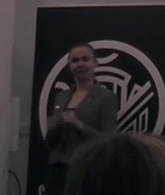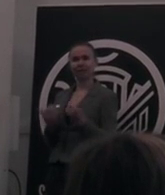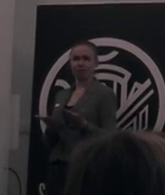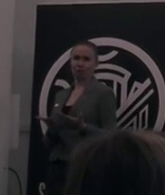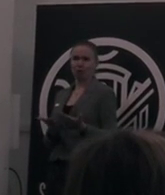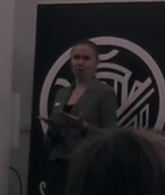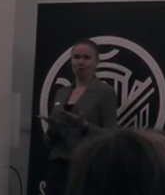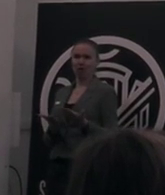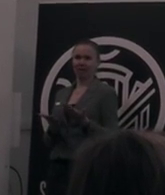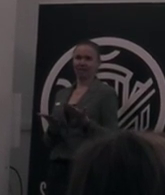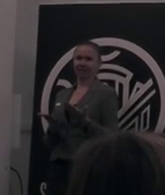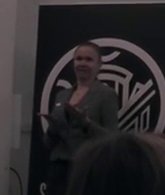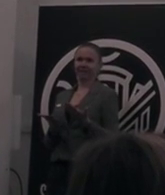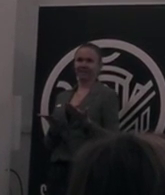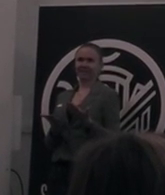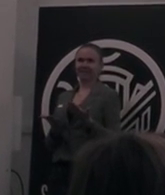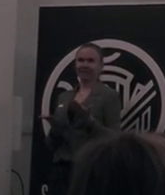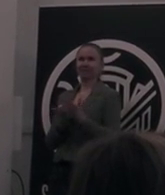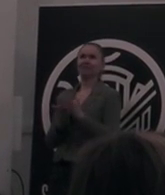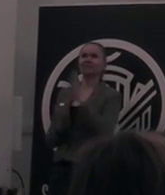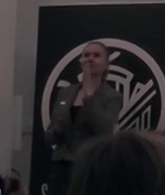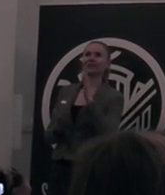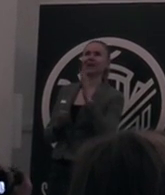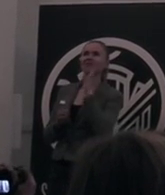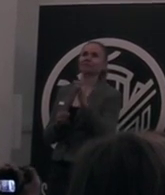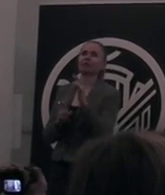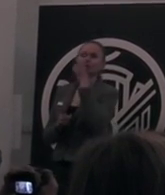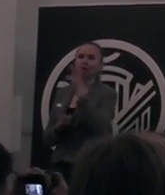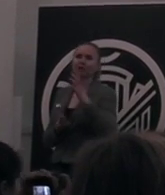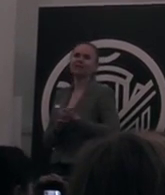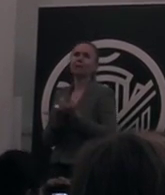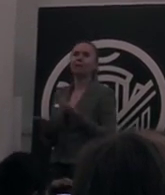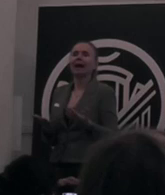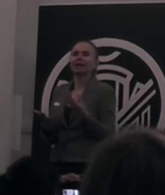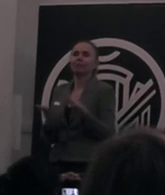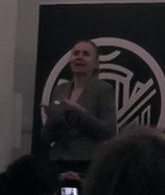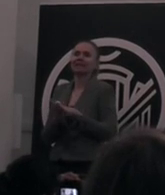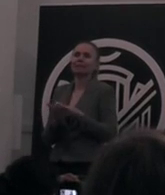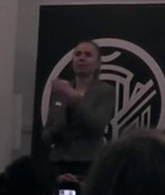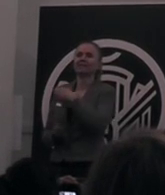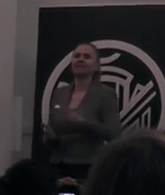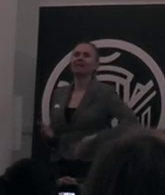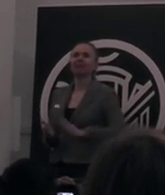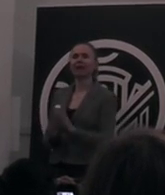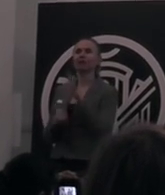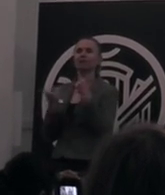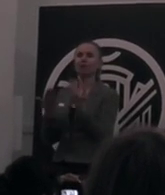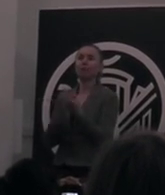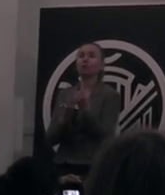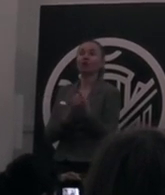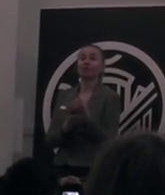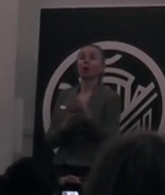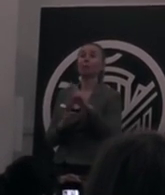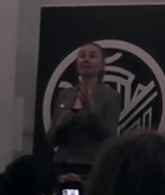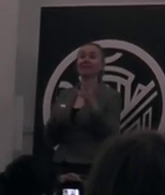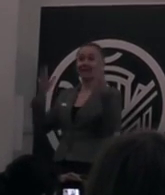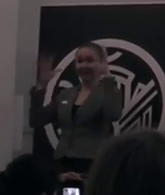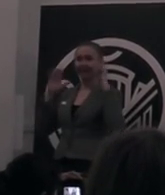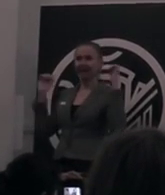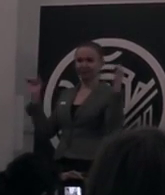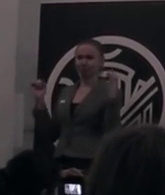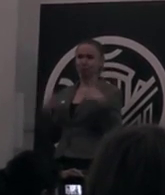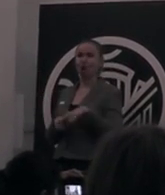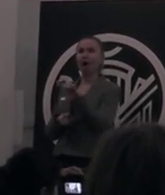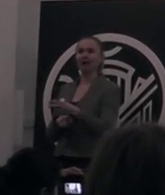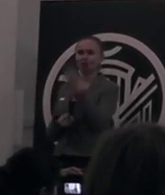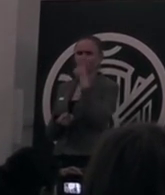money in our presidential campaigns is you get to be ambassadors. He's a great ambassador. People always say, how do you get to be an ambassador? Raise several million